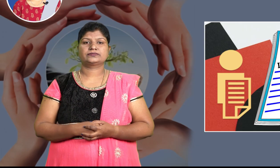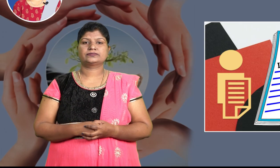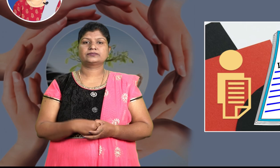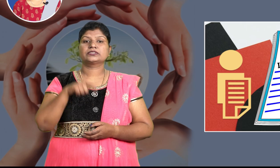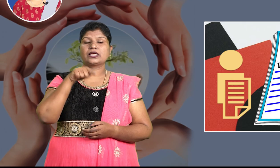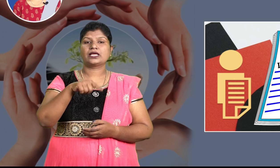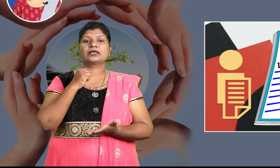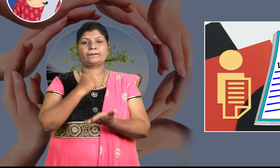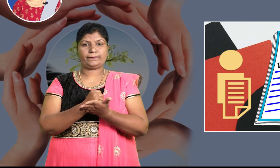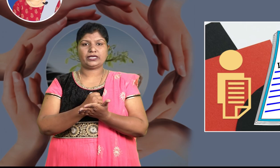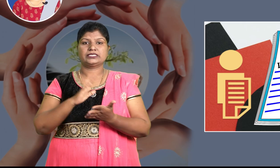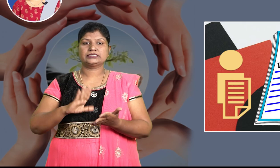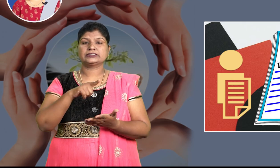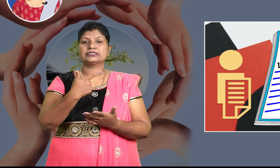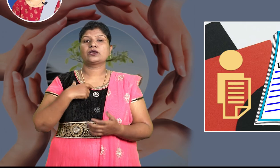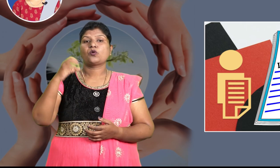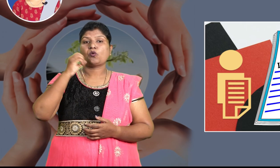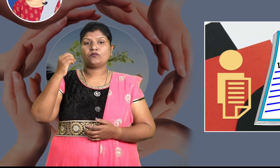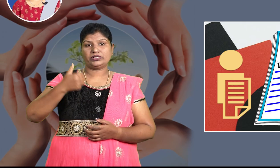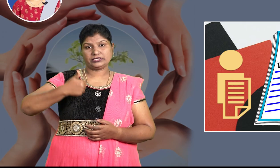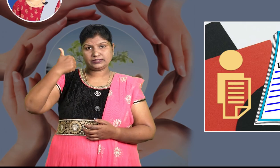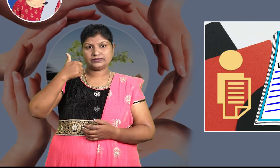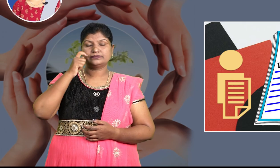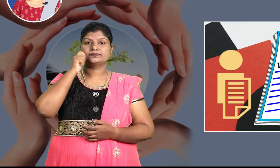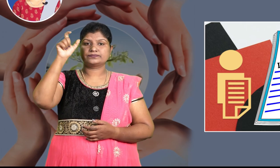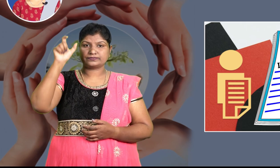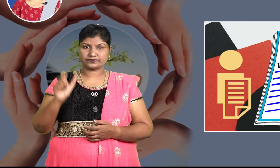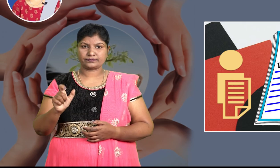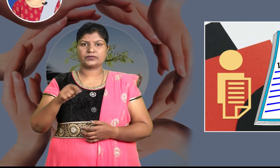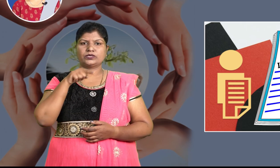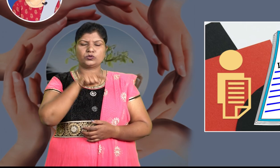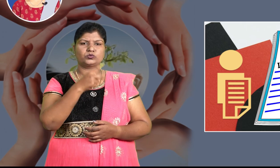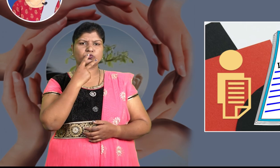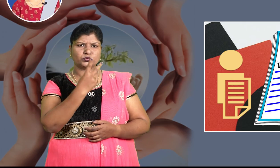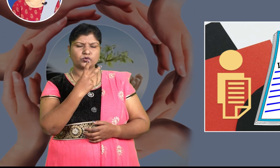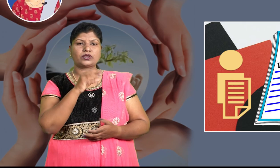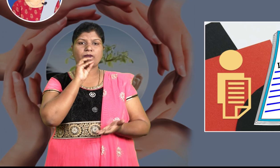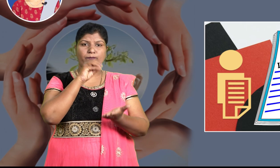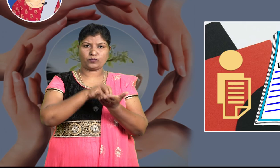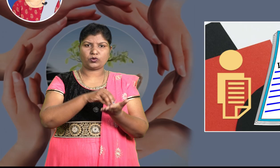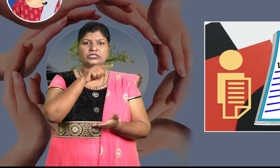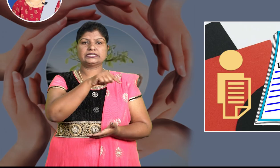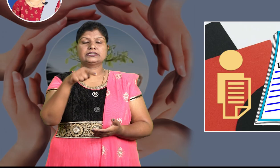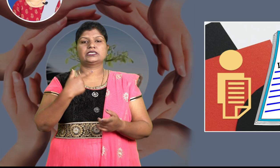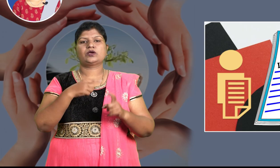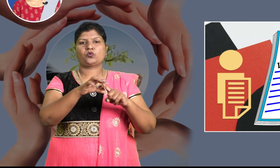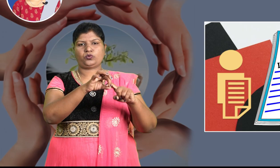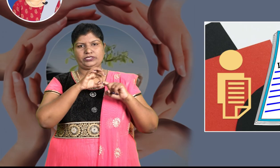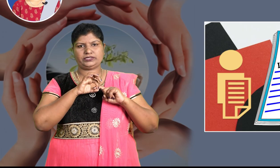there should be an officer in charge to respond to these questions.